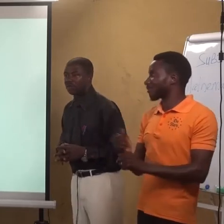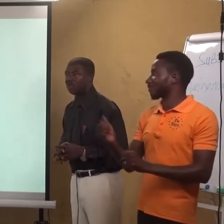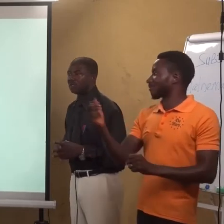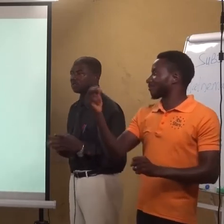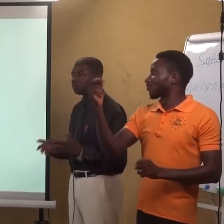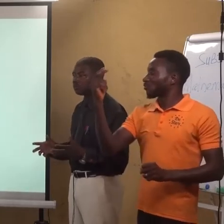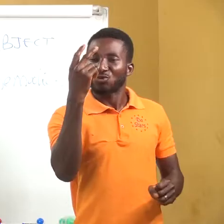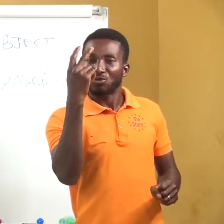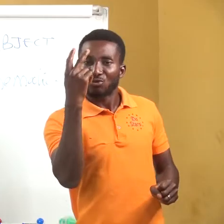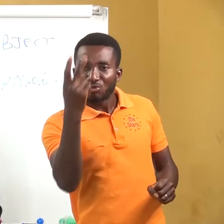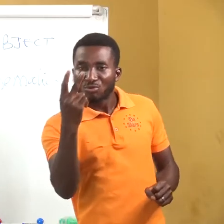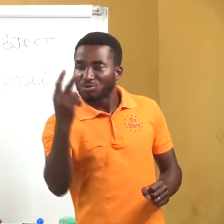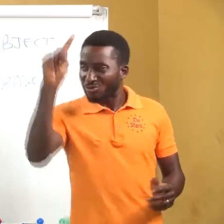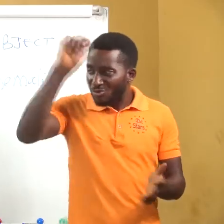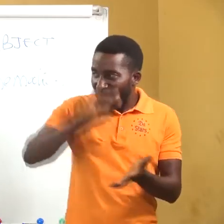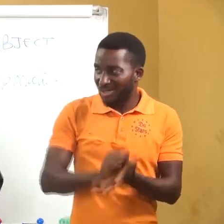2,187.